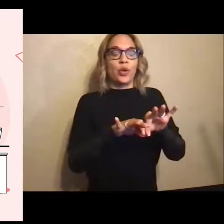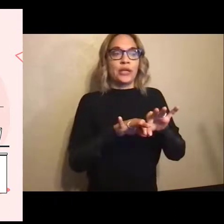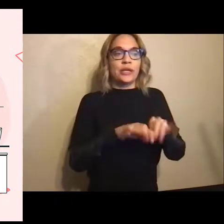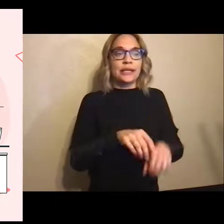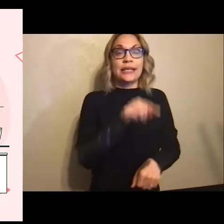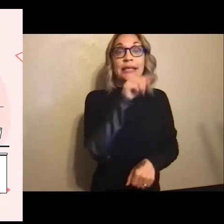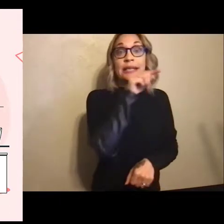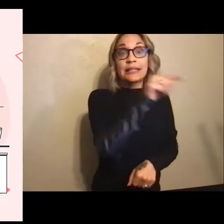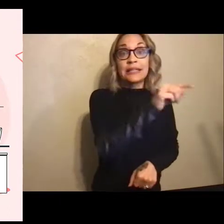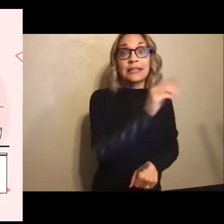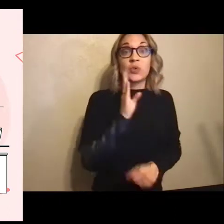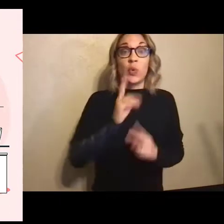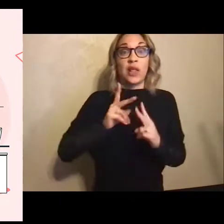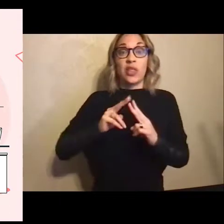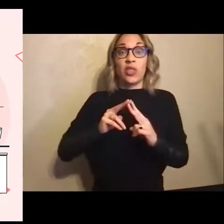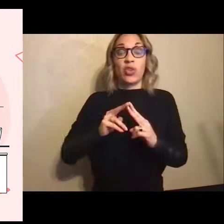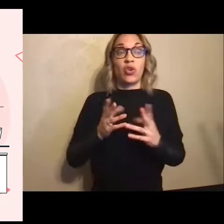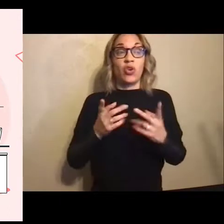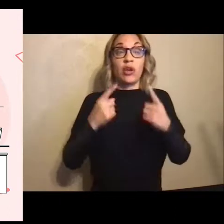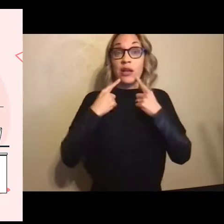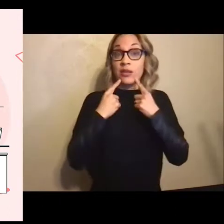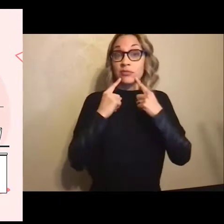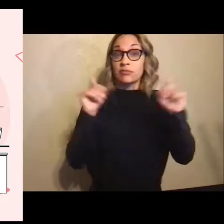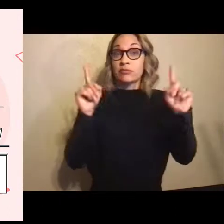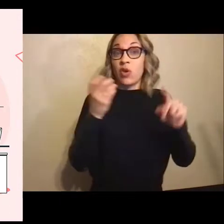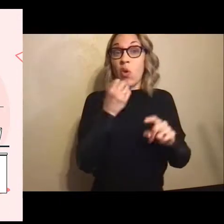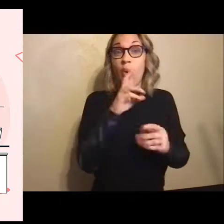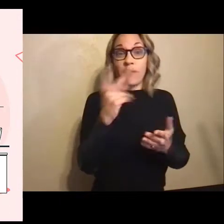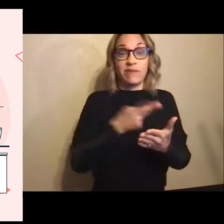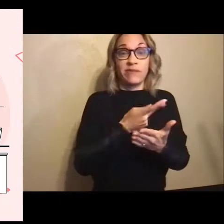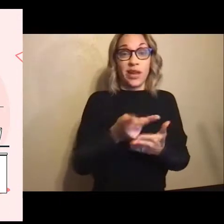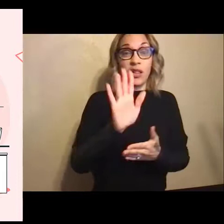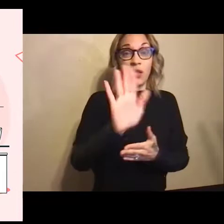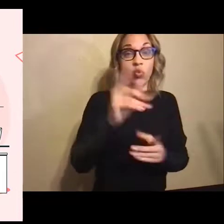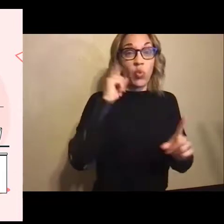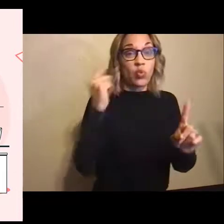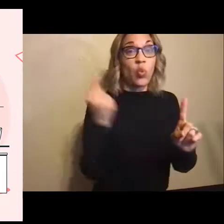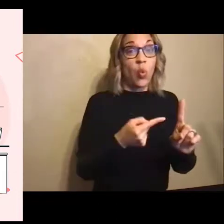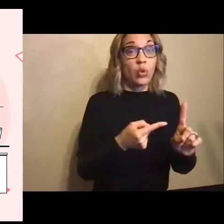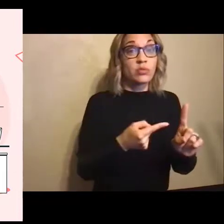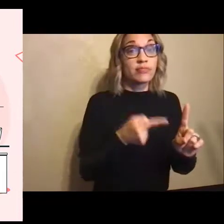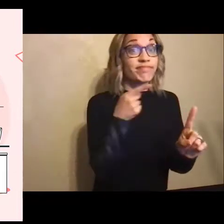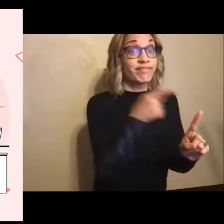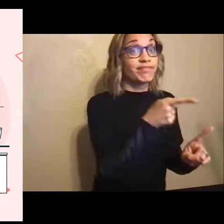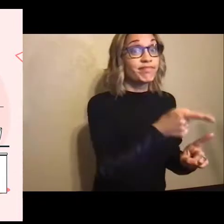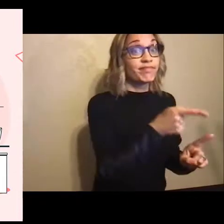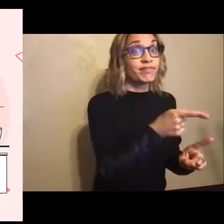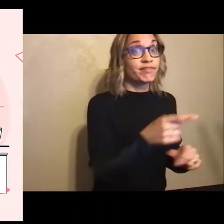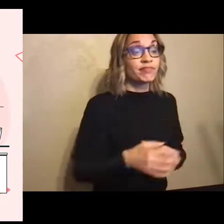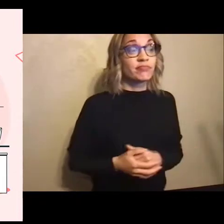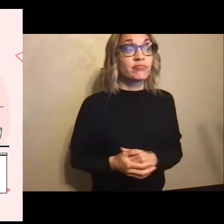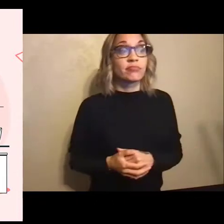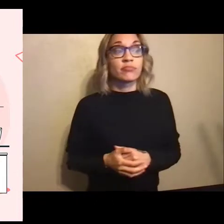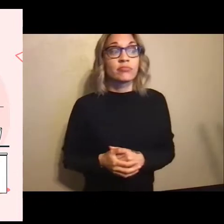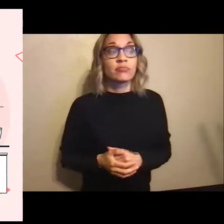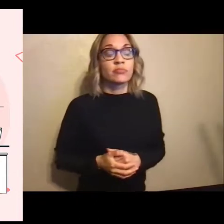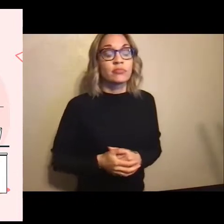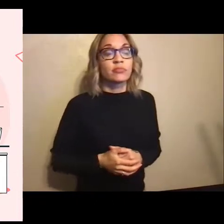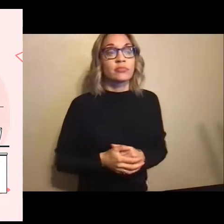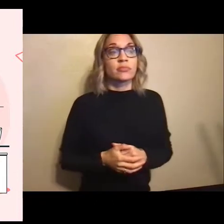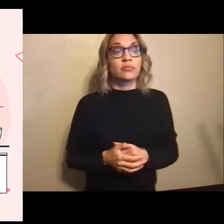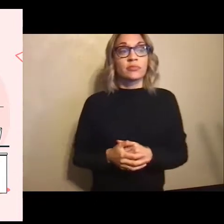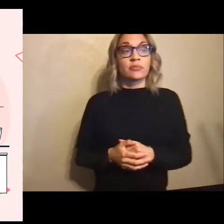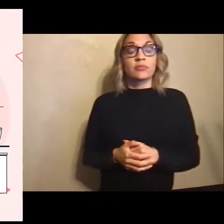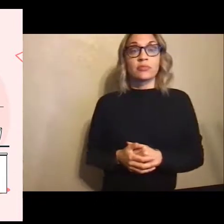This is so crucial. And honestly, it can either make you or break you with your goals in terms